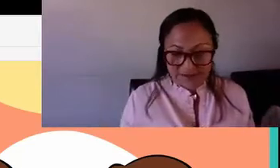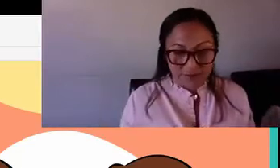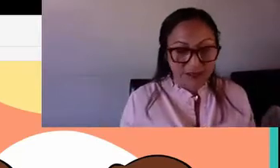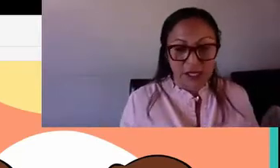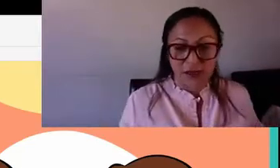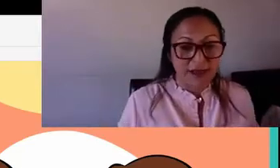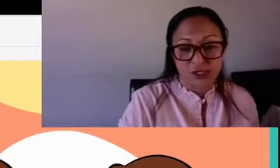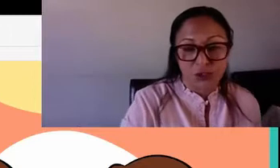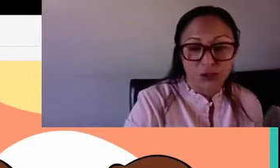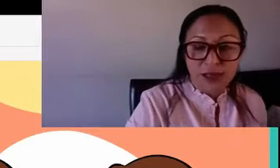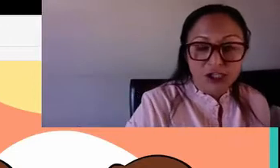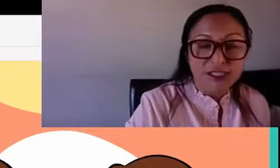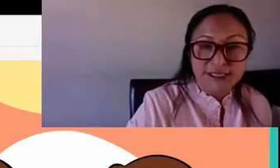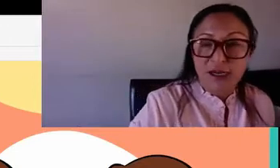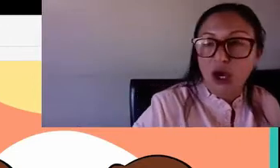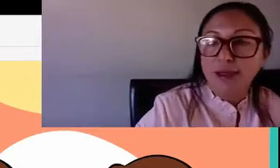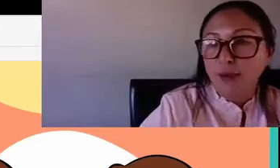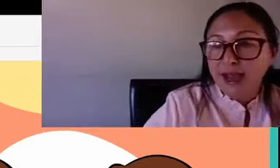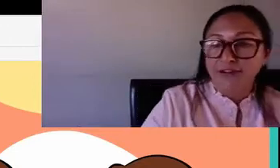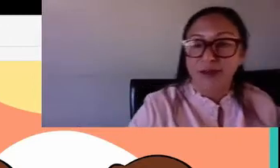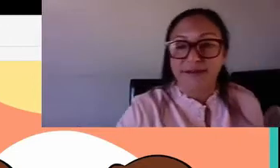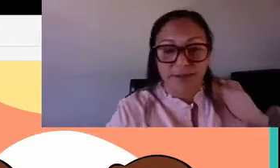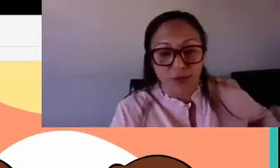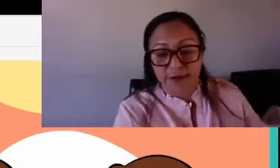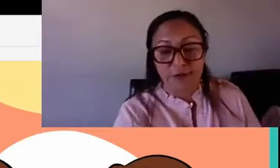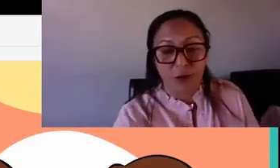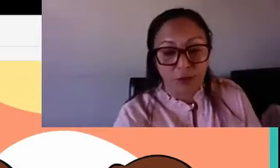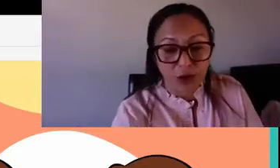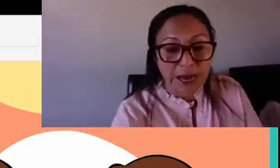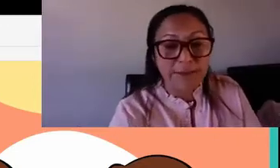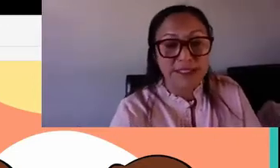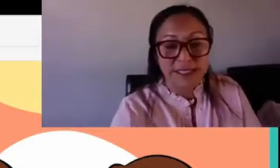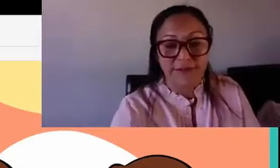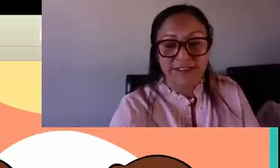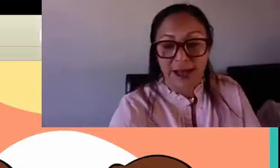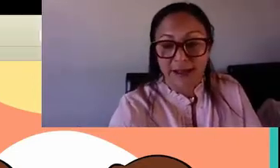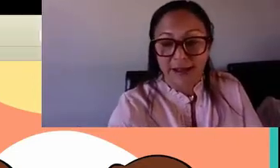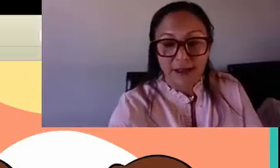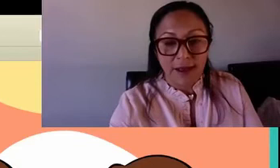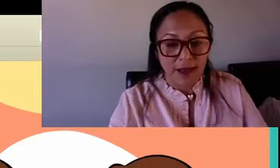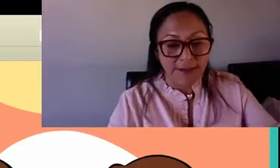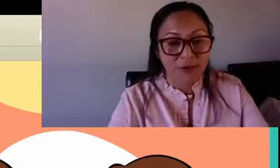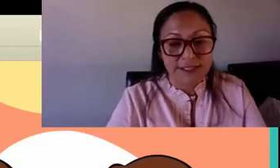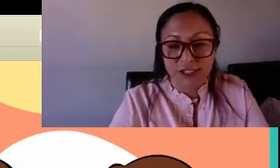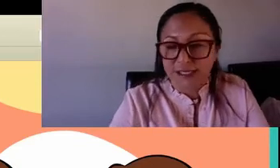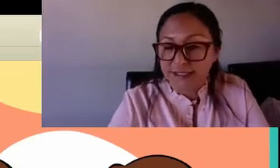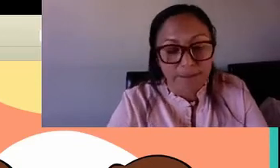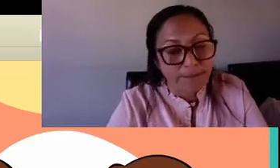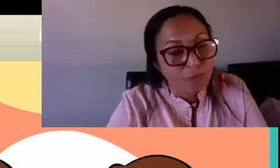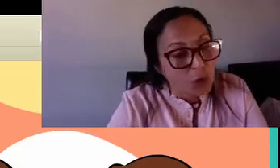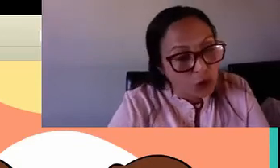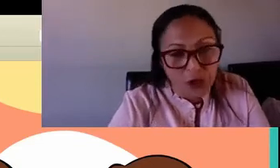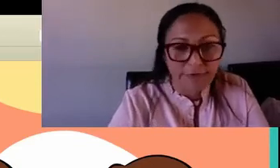that's something that you'd like to do, just knowing that we have to accept whatever they're able to give us back. And precision is